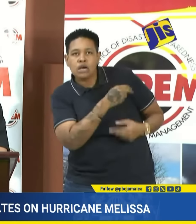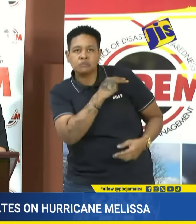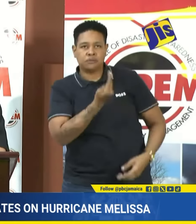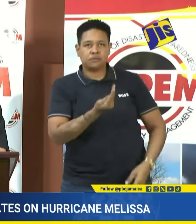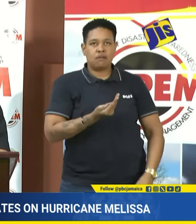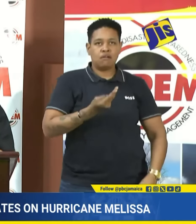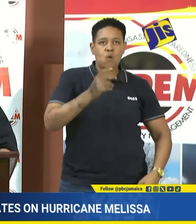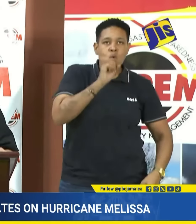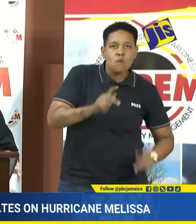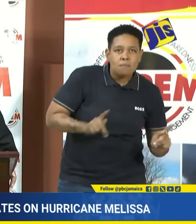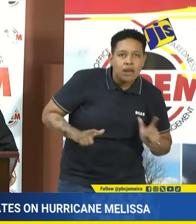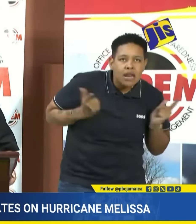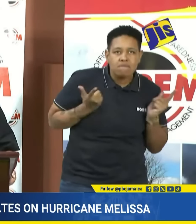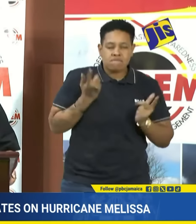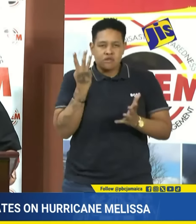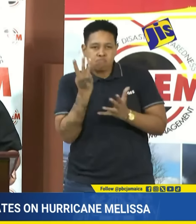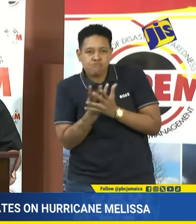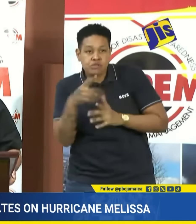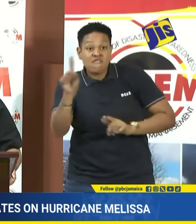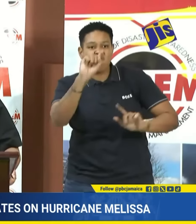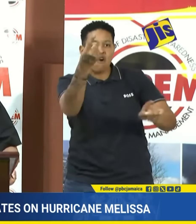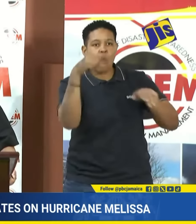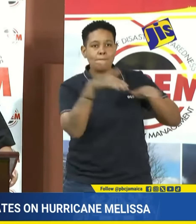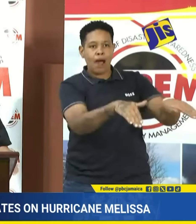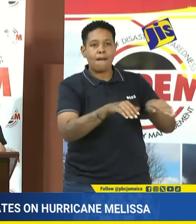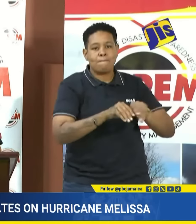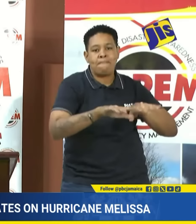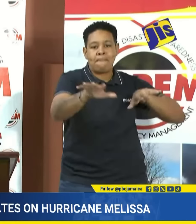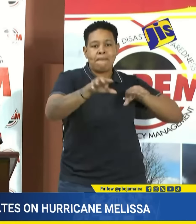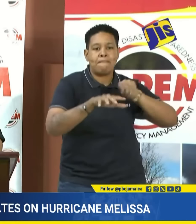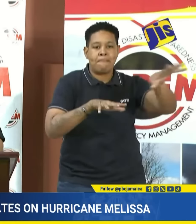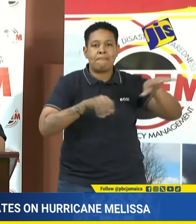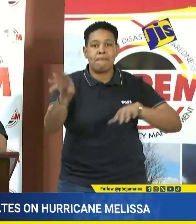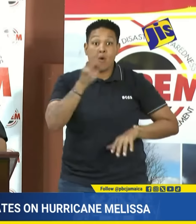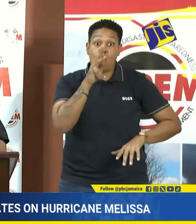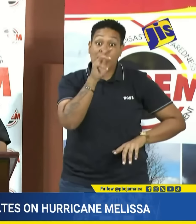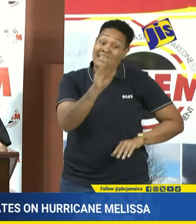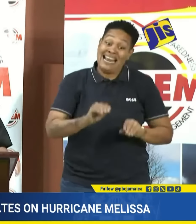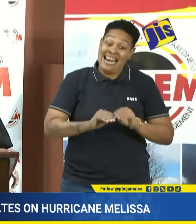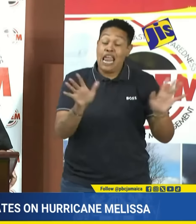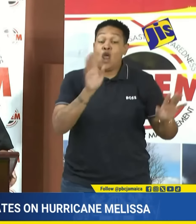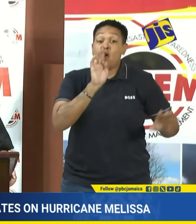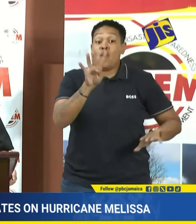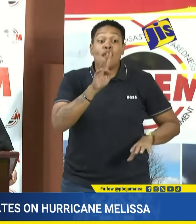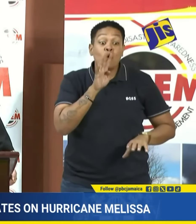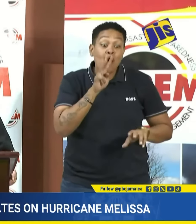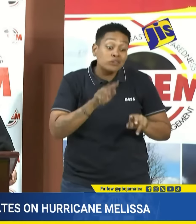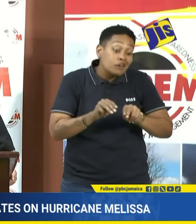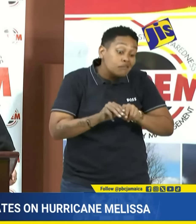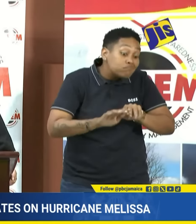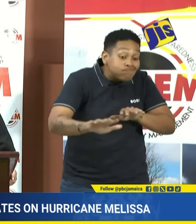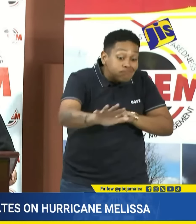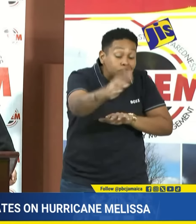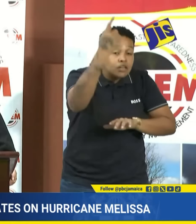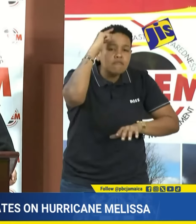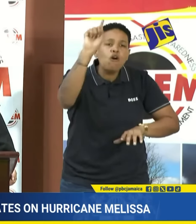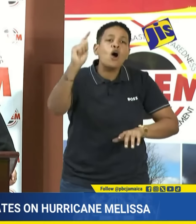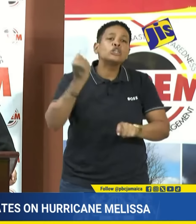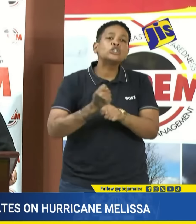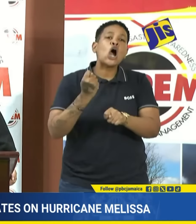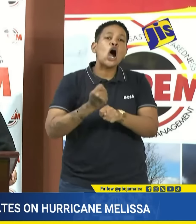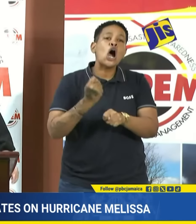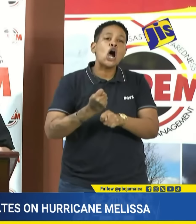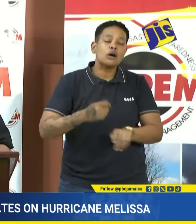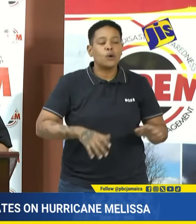work to restore current to those first. They're also clear on the pumping stations that function to load